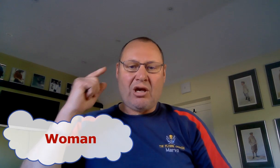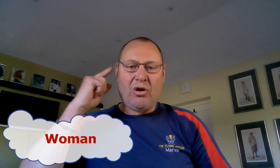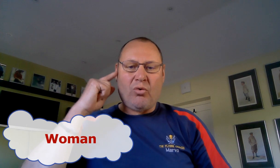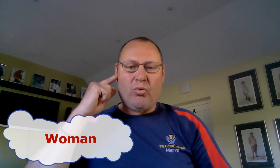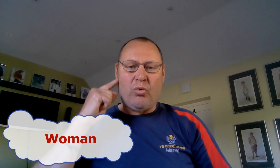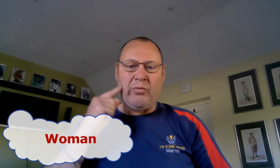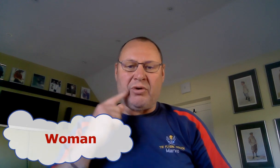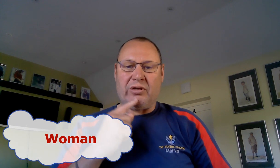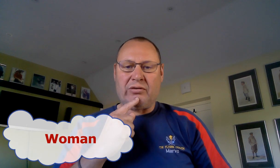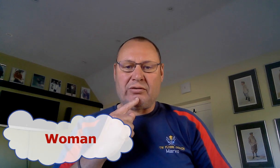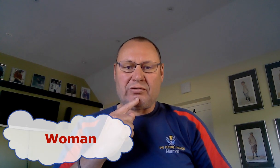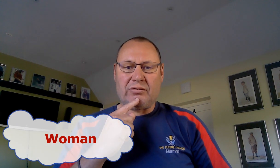Woman.